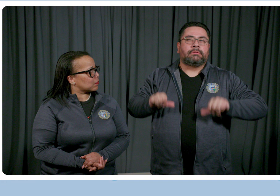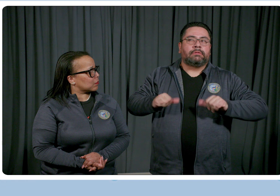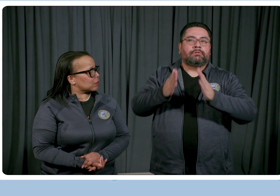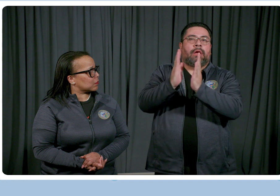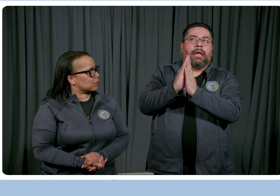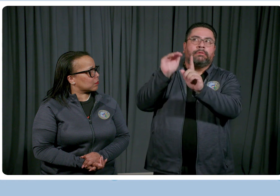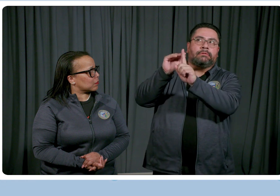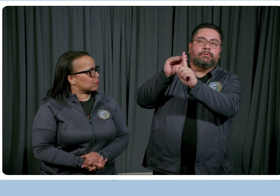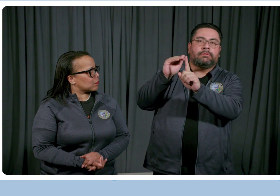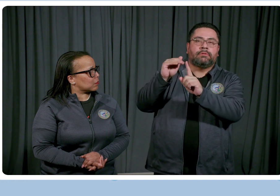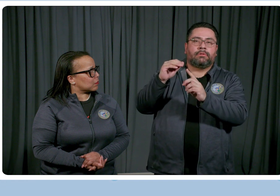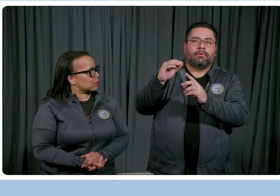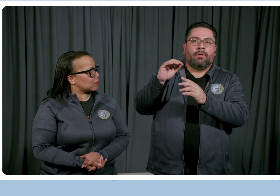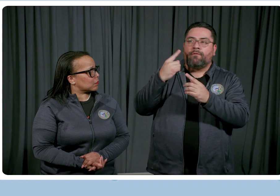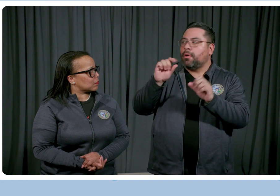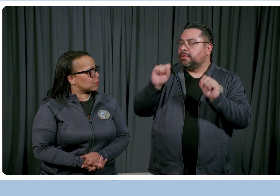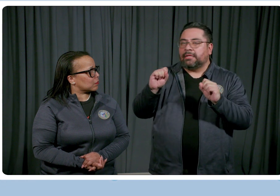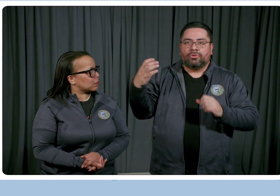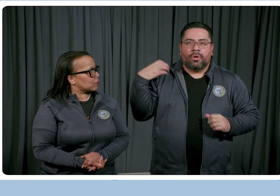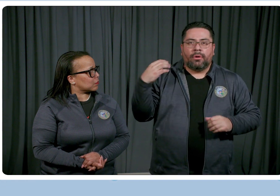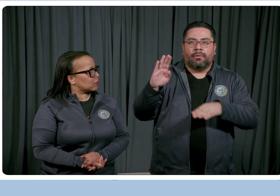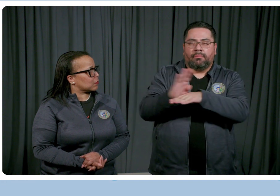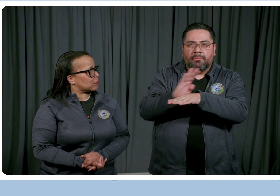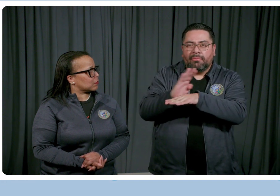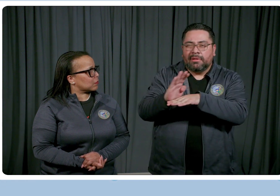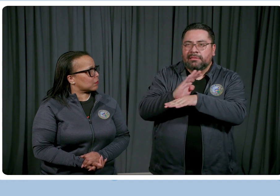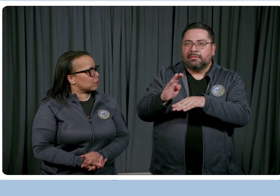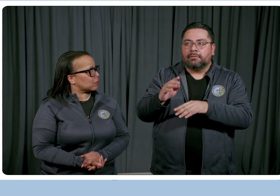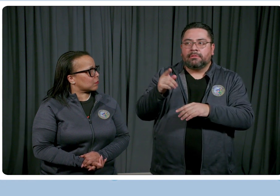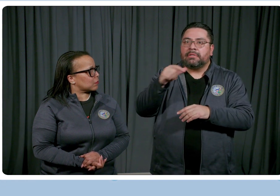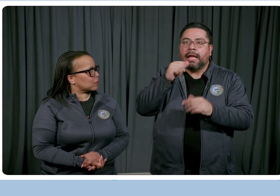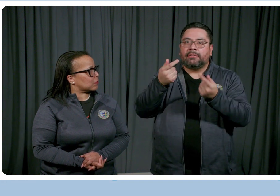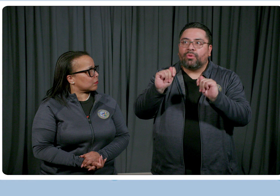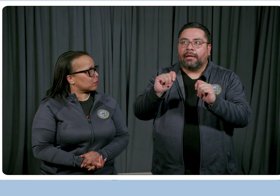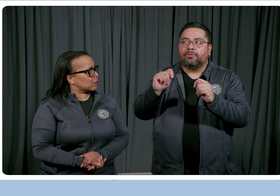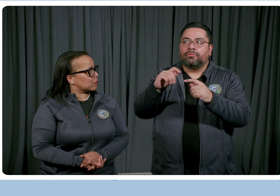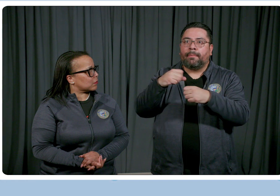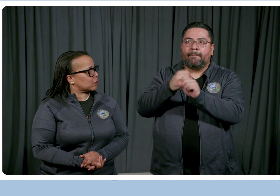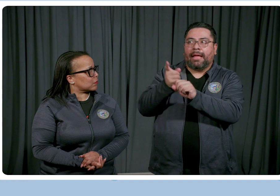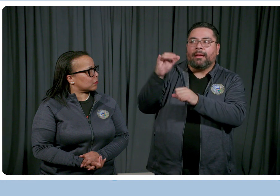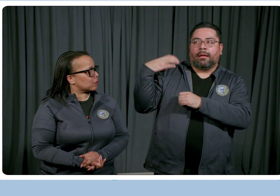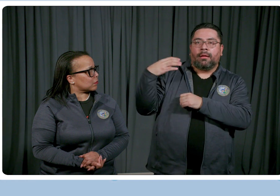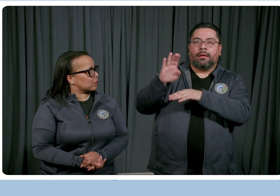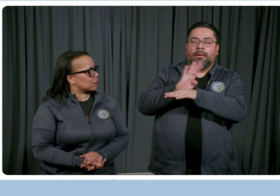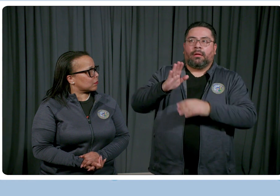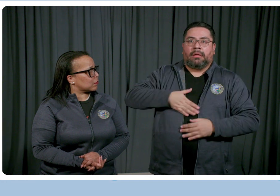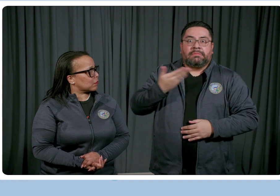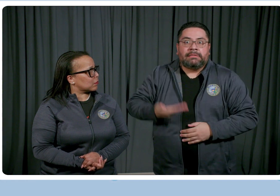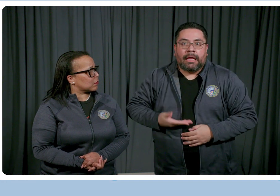for anything from especially in a potential employer who they're not trying to upset